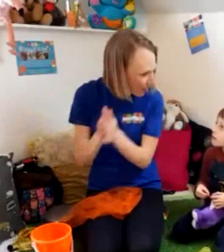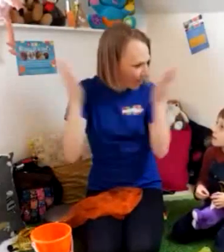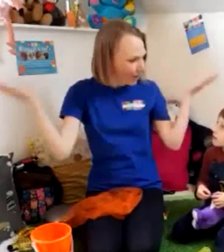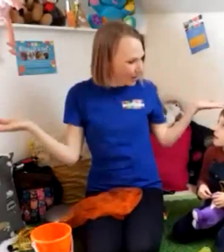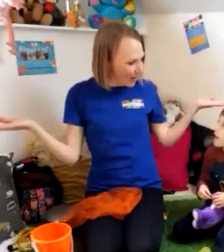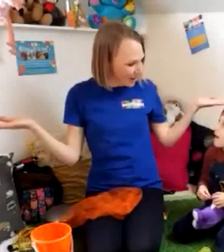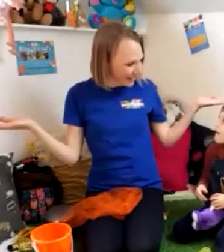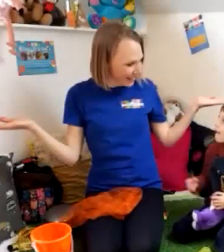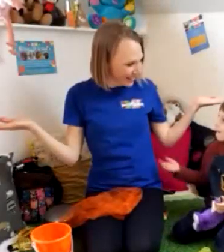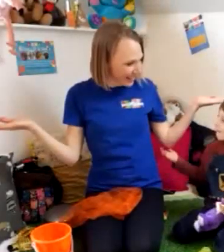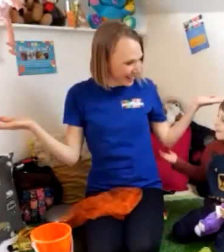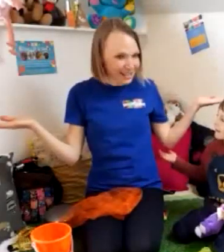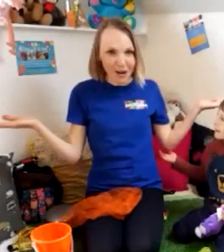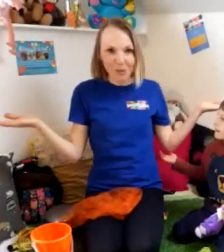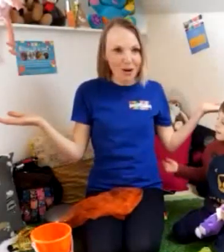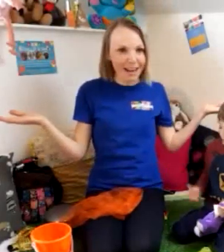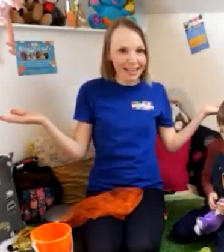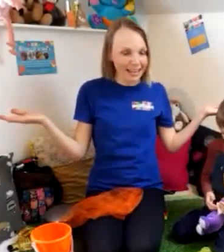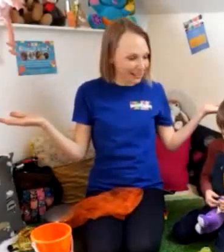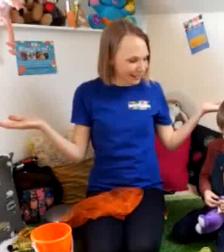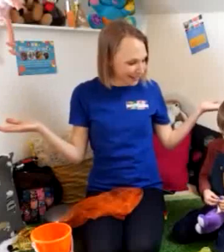All gone! No more aliens!